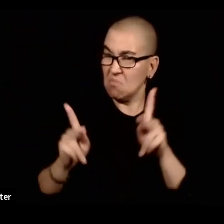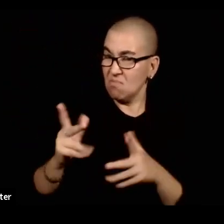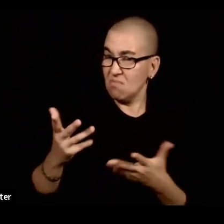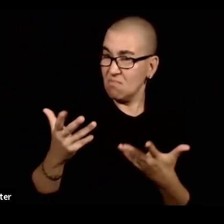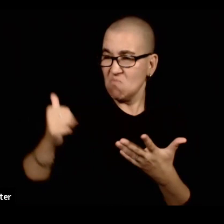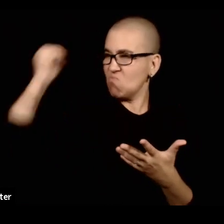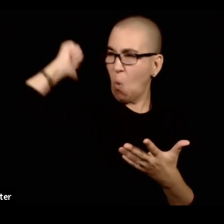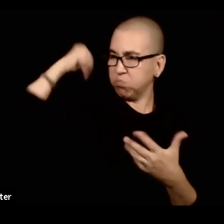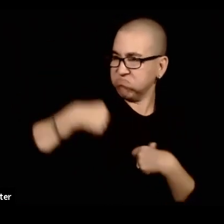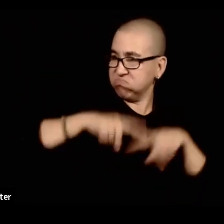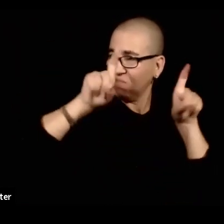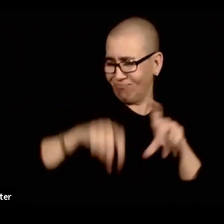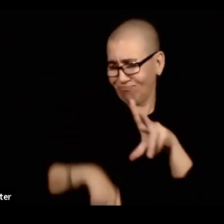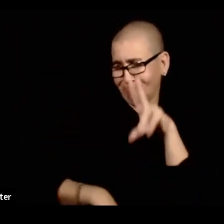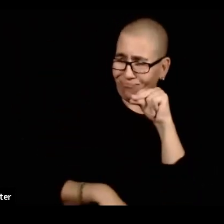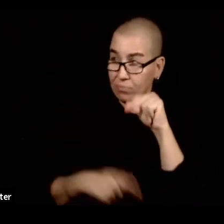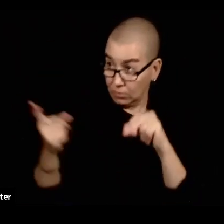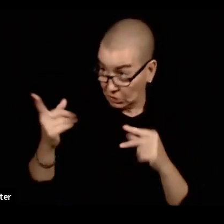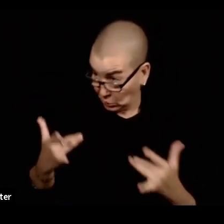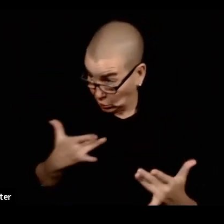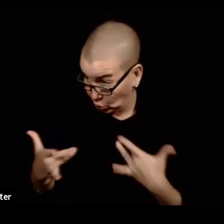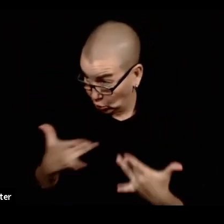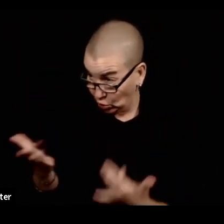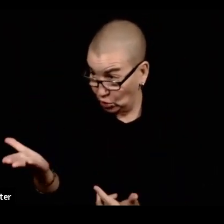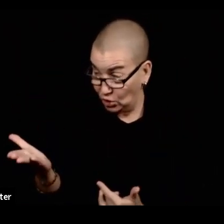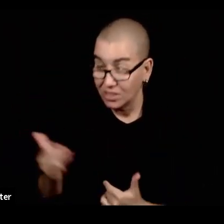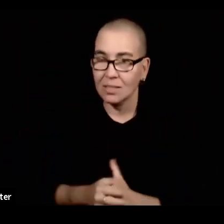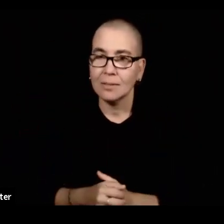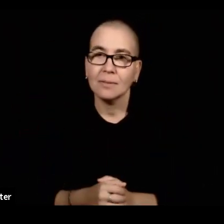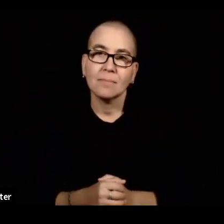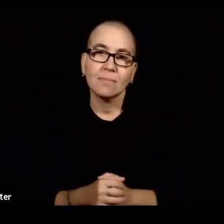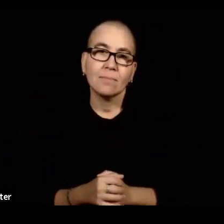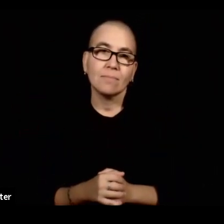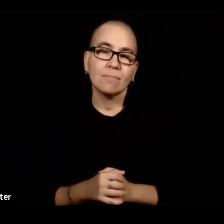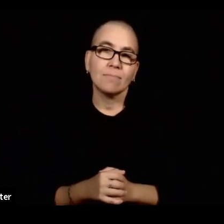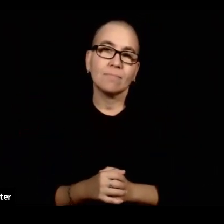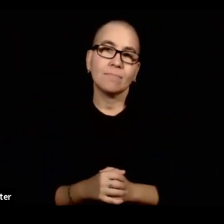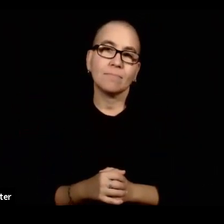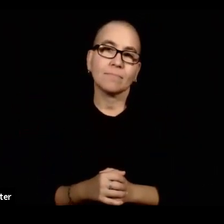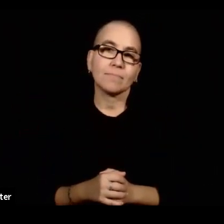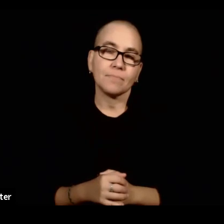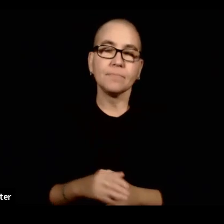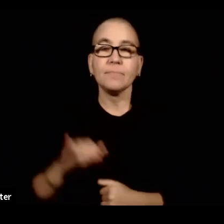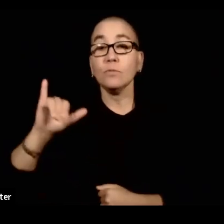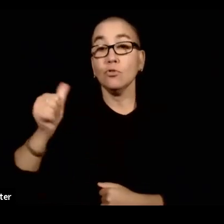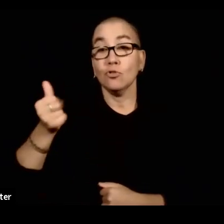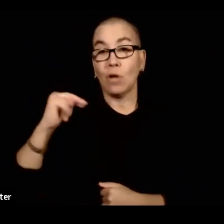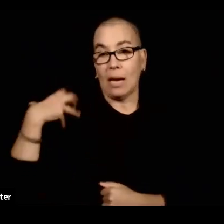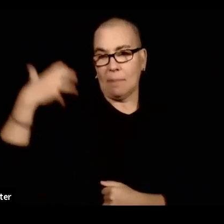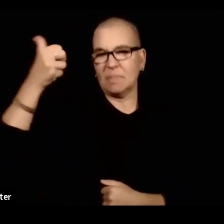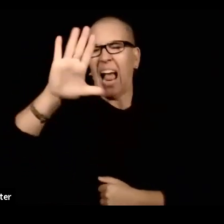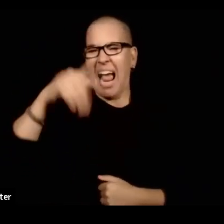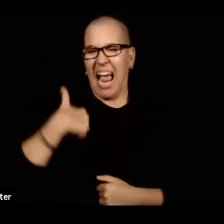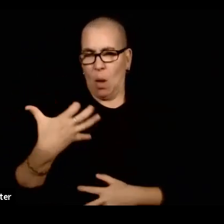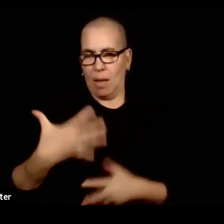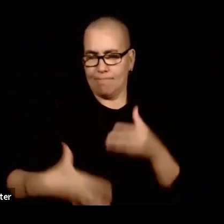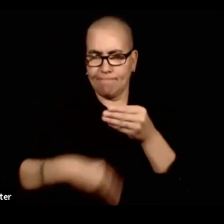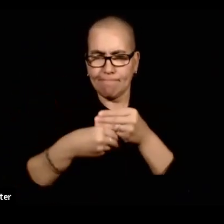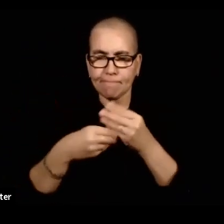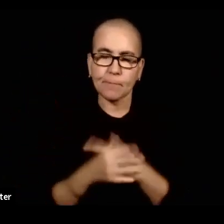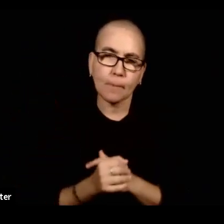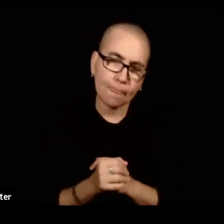Well, certainly. Oh, go ahead, Jen. No, I was just going to say that is always an